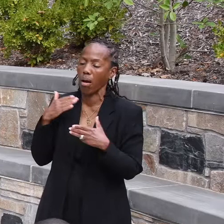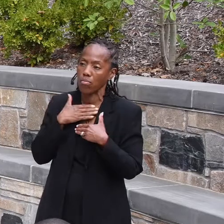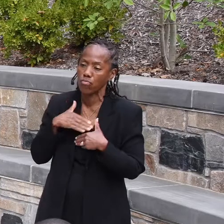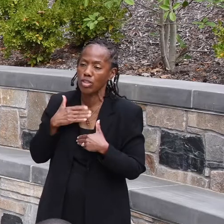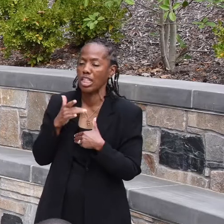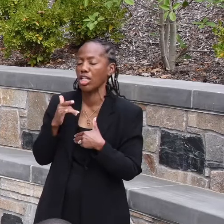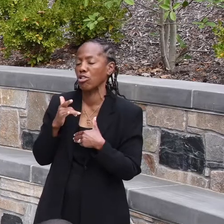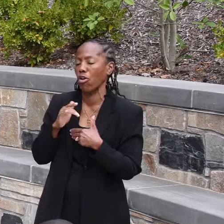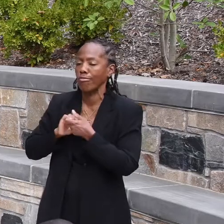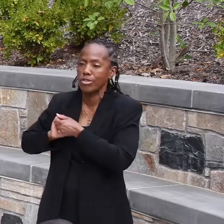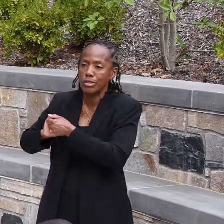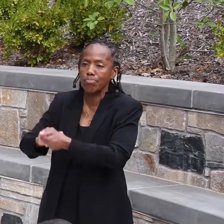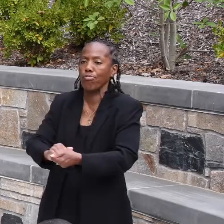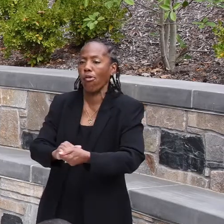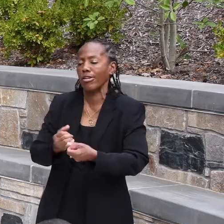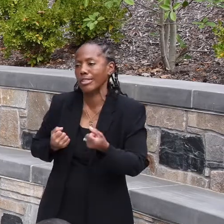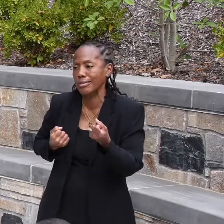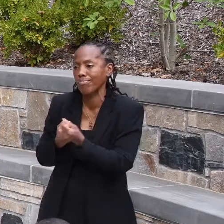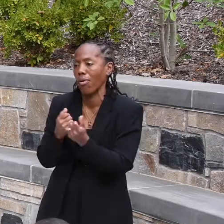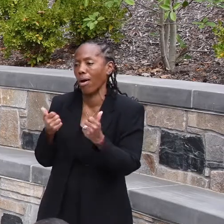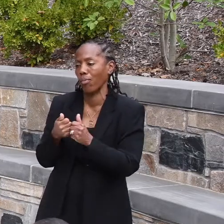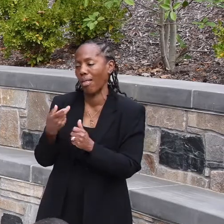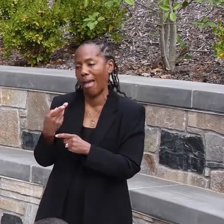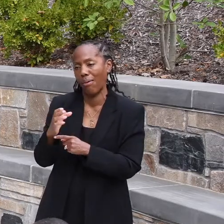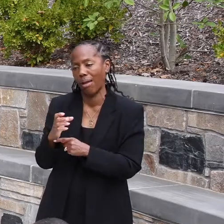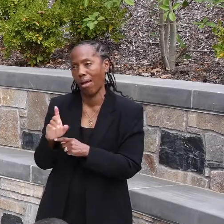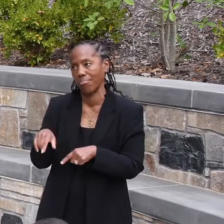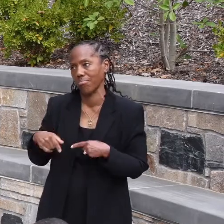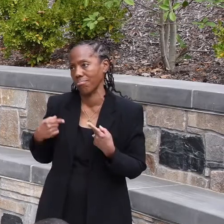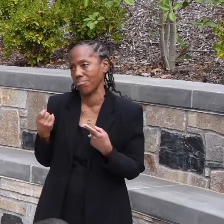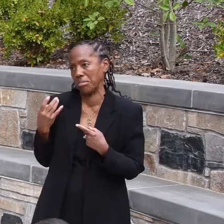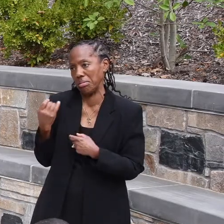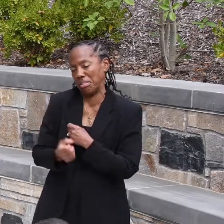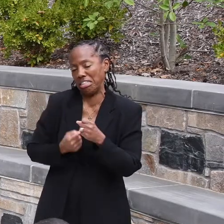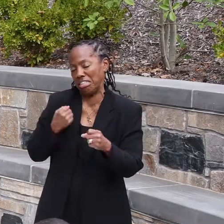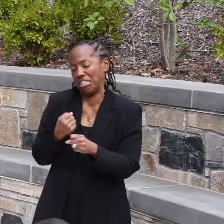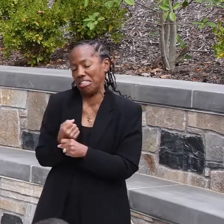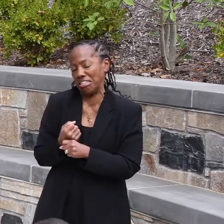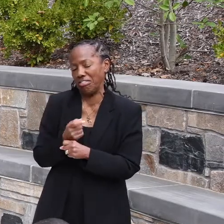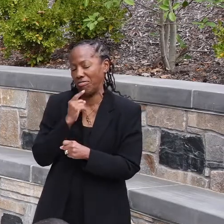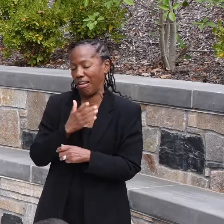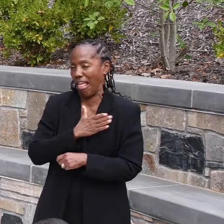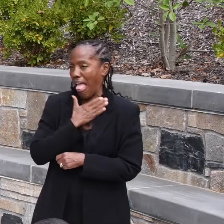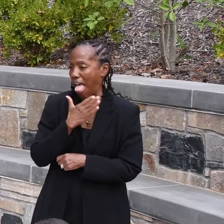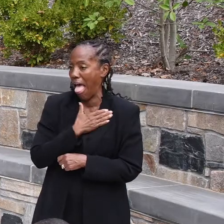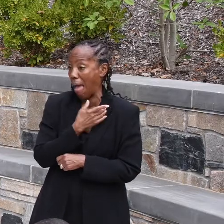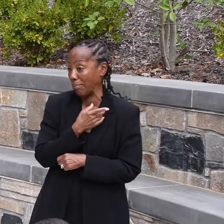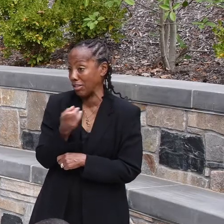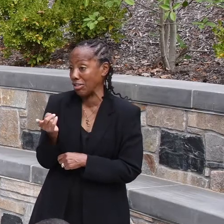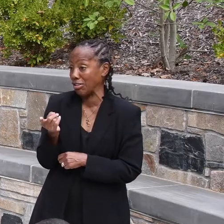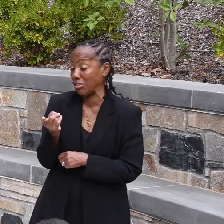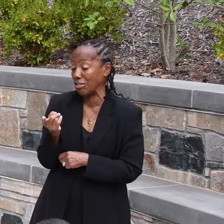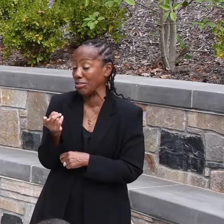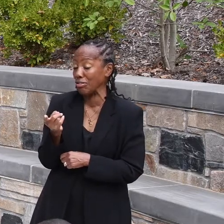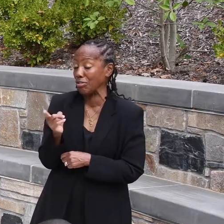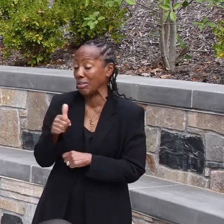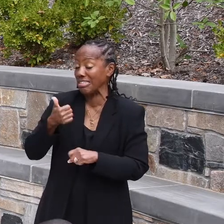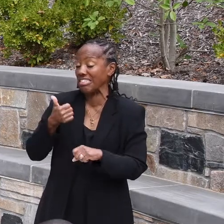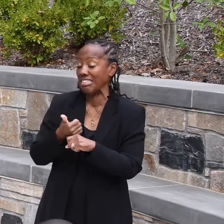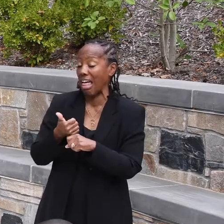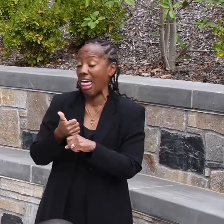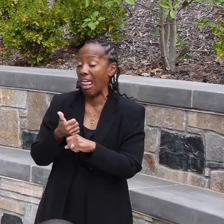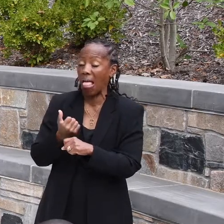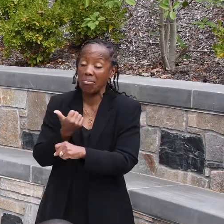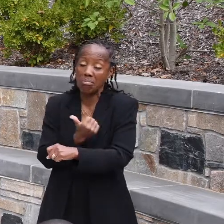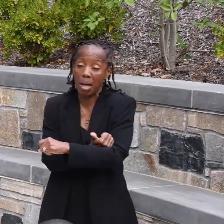and collaboration that we've had with Howard County for many years now. And we're so glad that you've made substance use as well